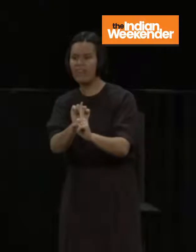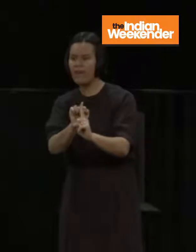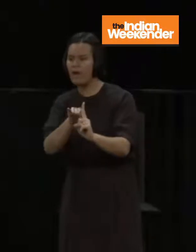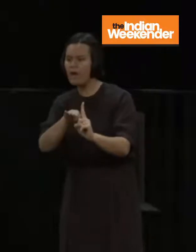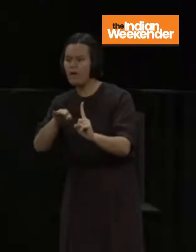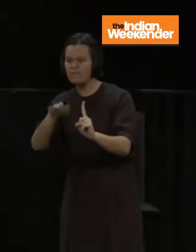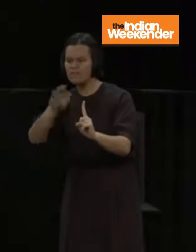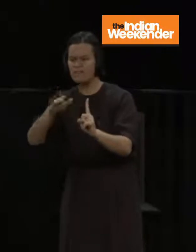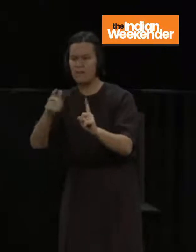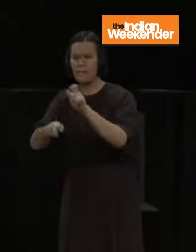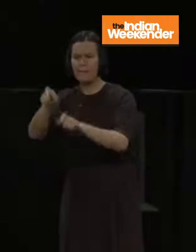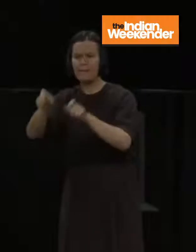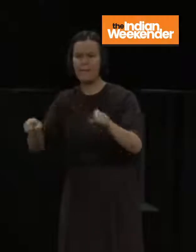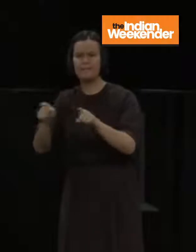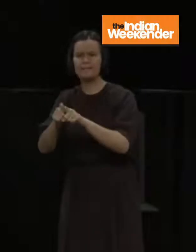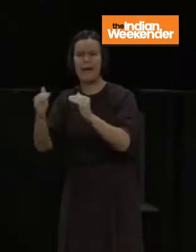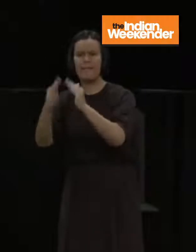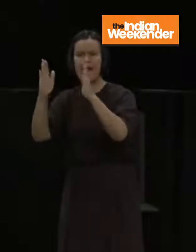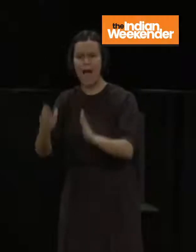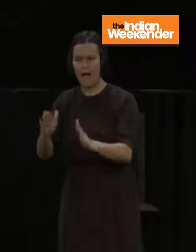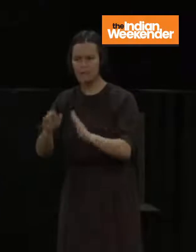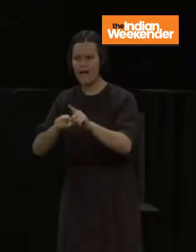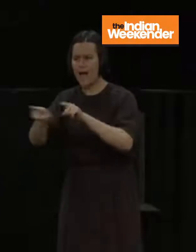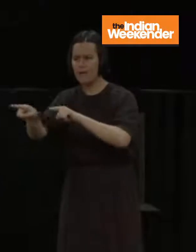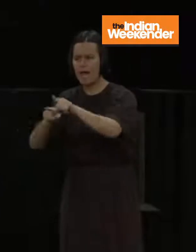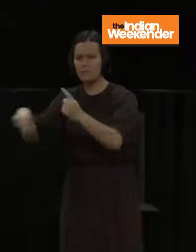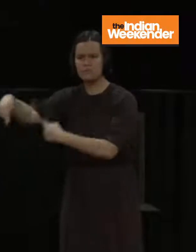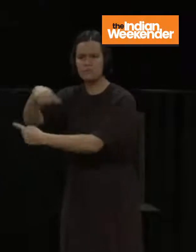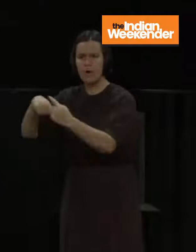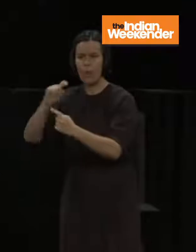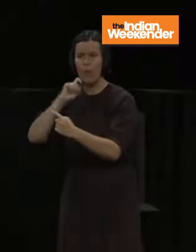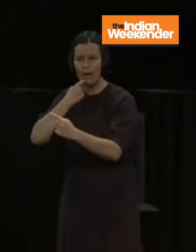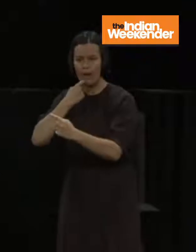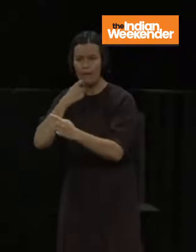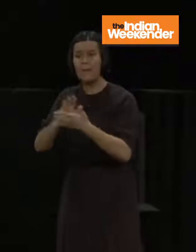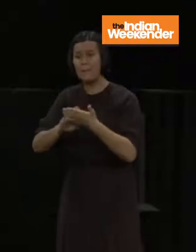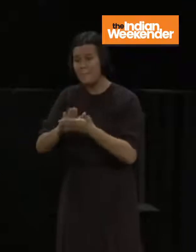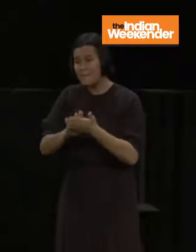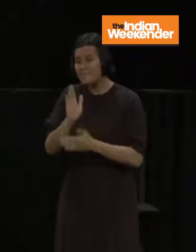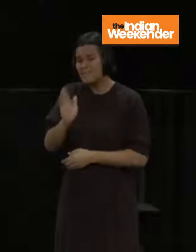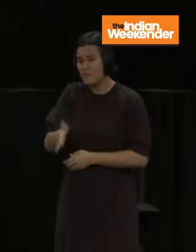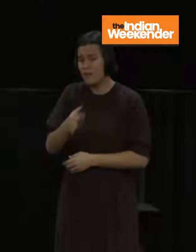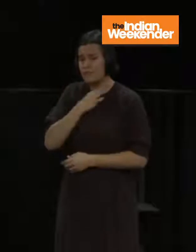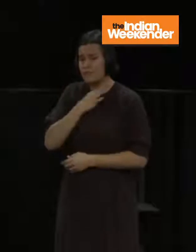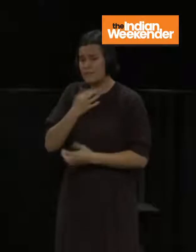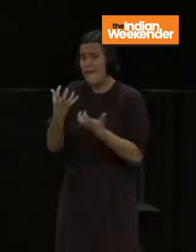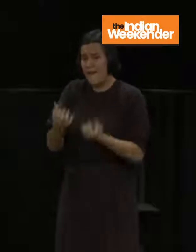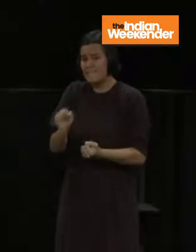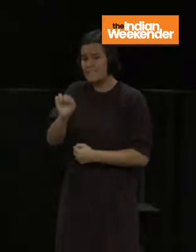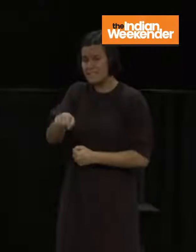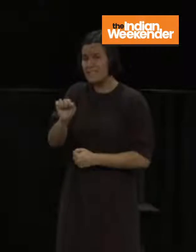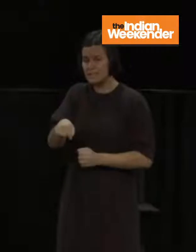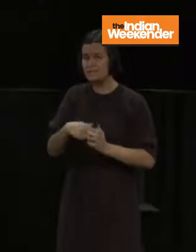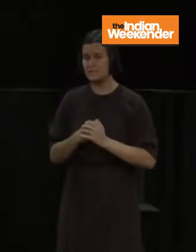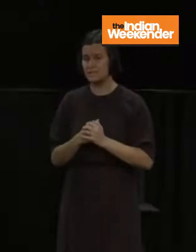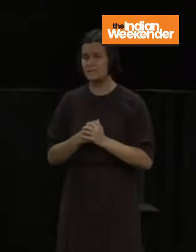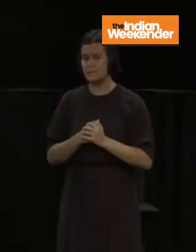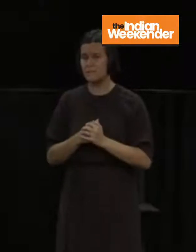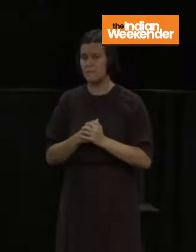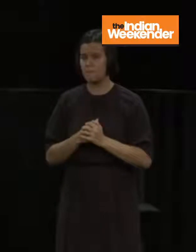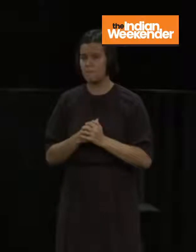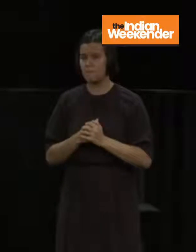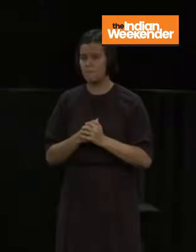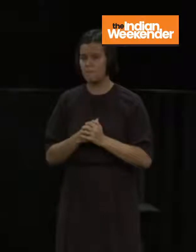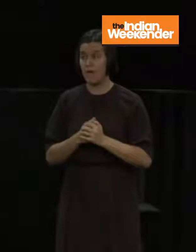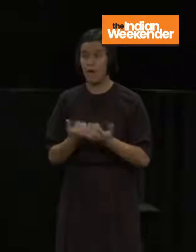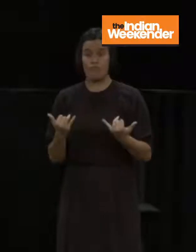is with being in MIQ. So, and again, that just increases the cumulative risk that exists around this. So it's not we are